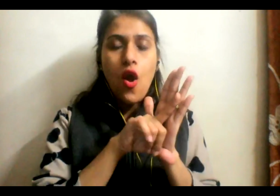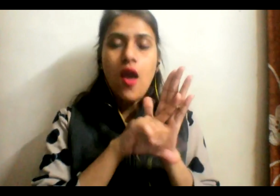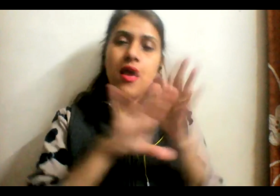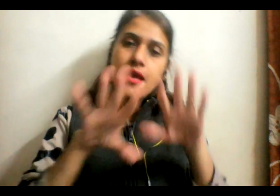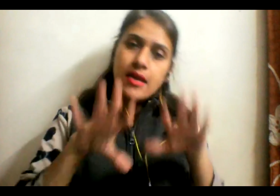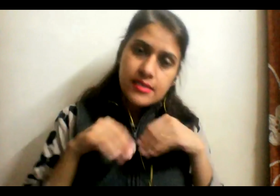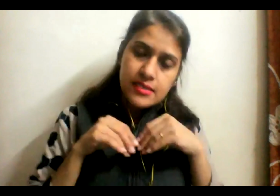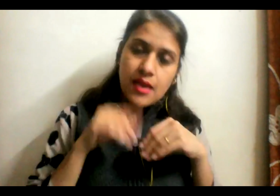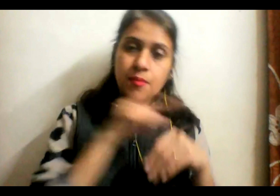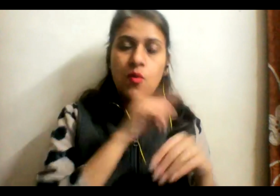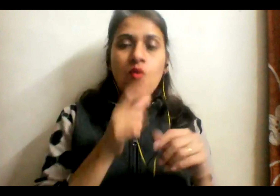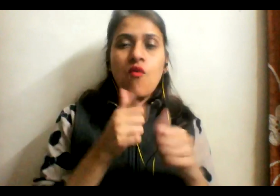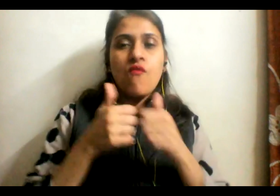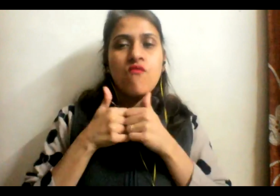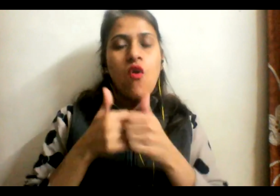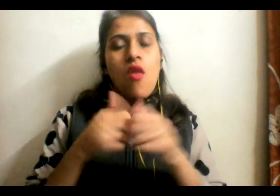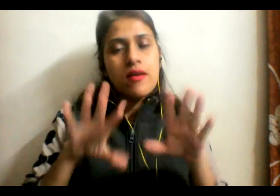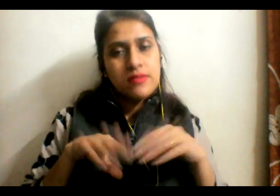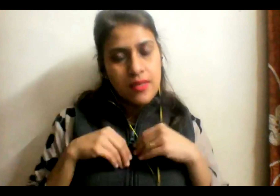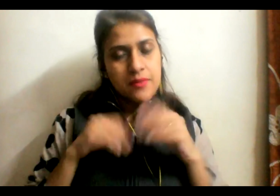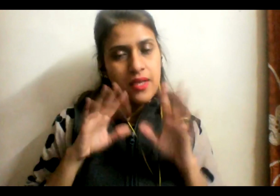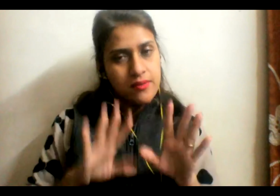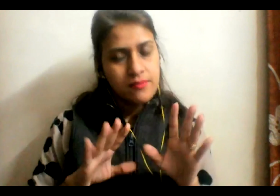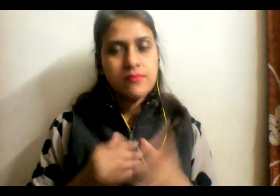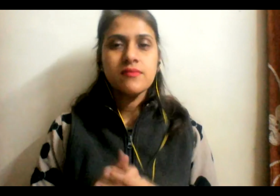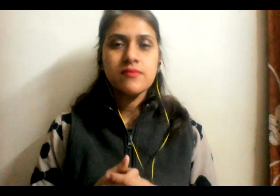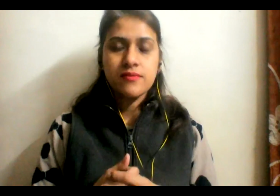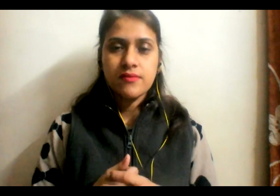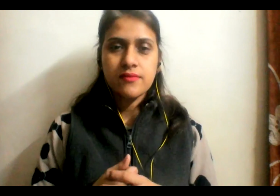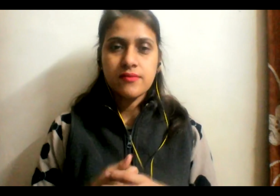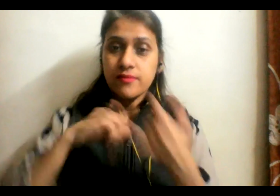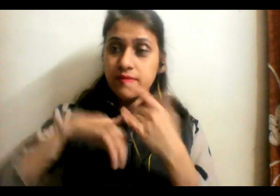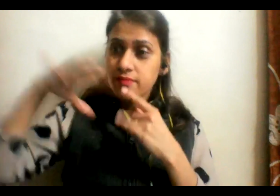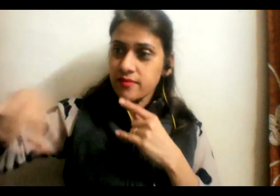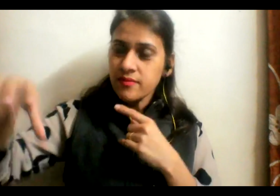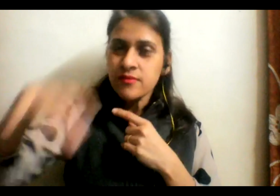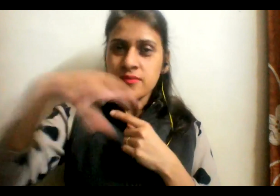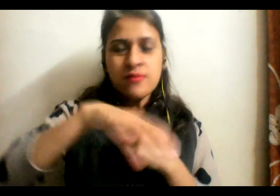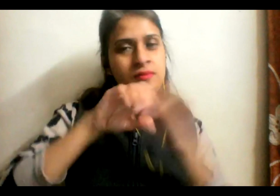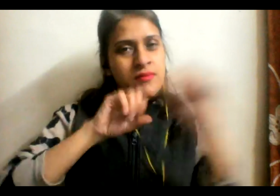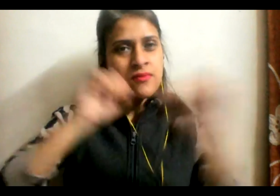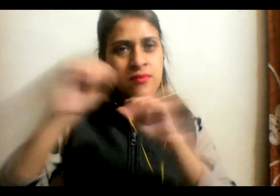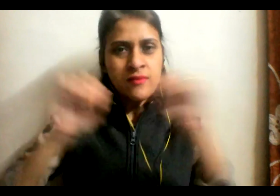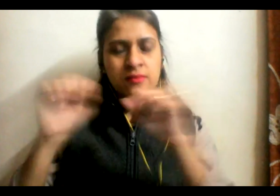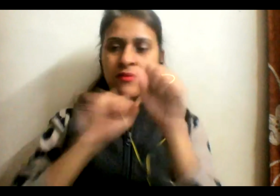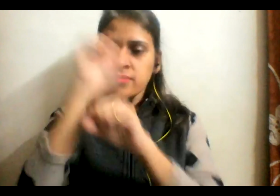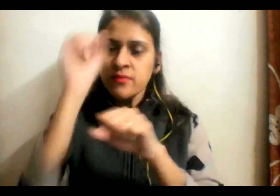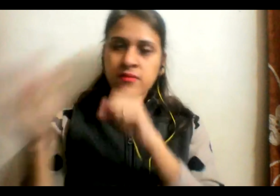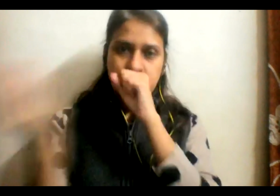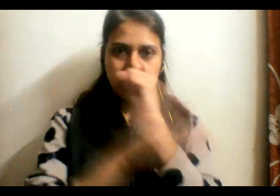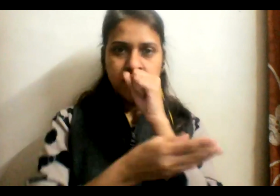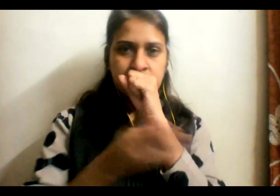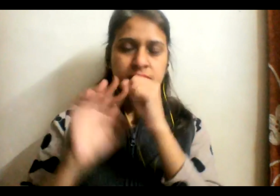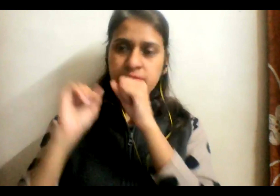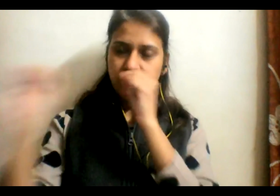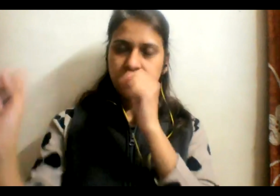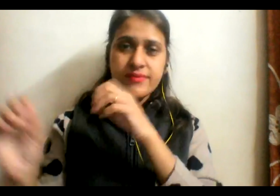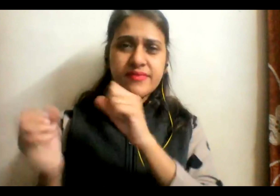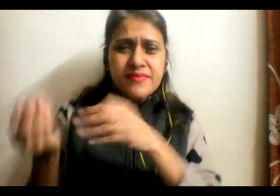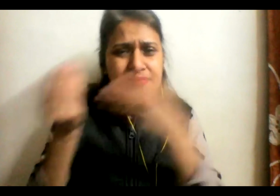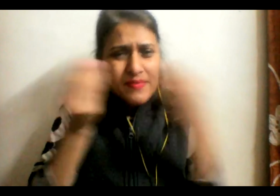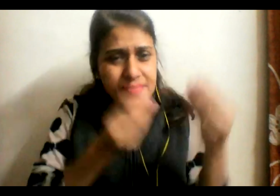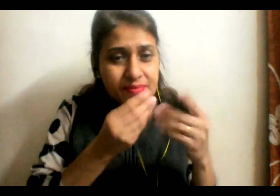as the disabilities under the act, and each state will certify those disabilities. In fact, for